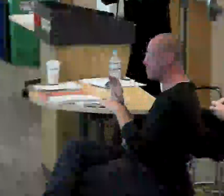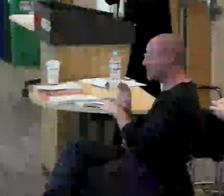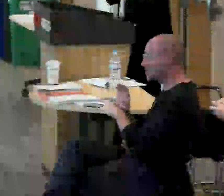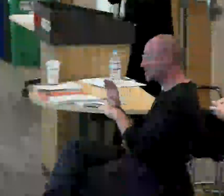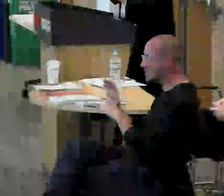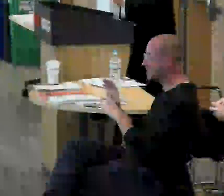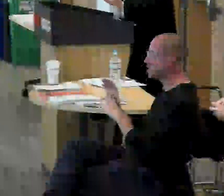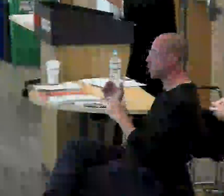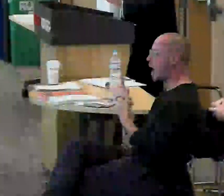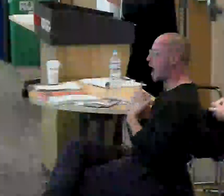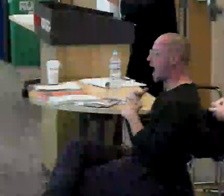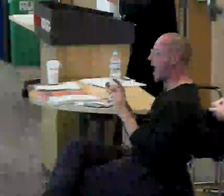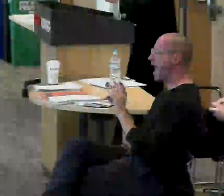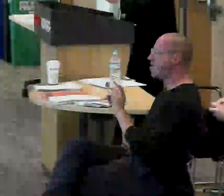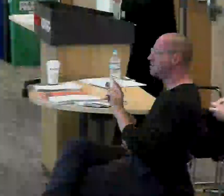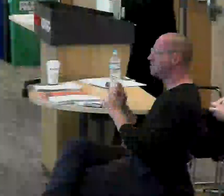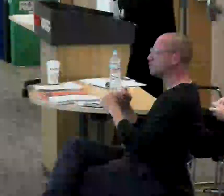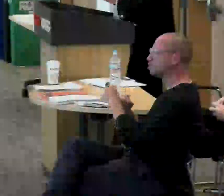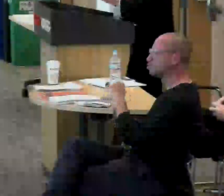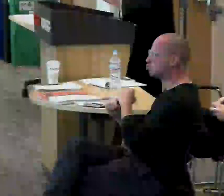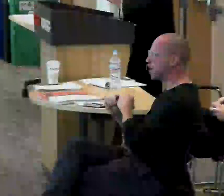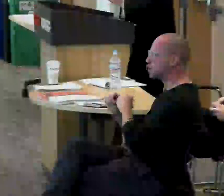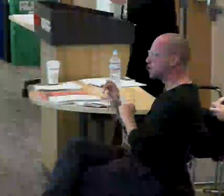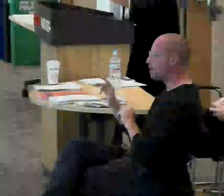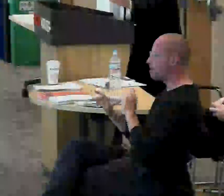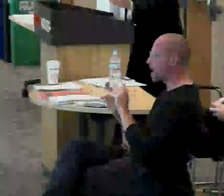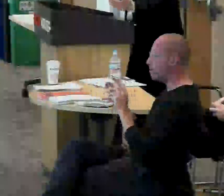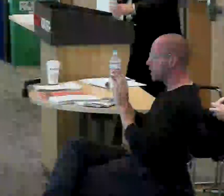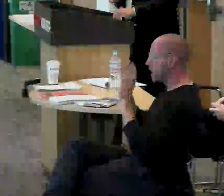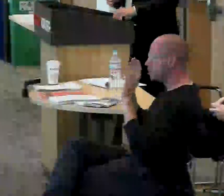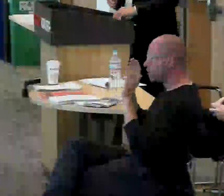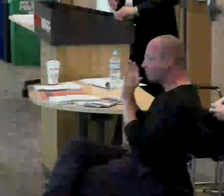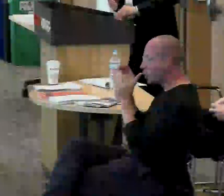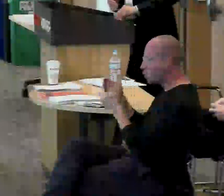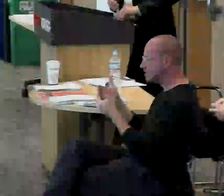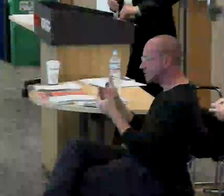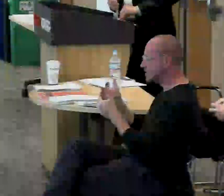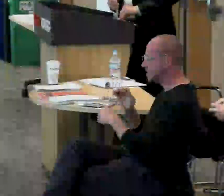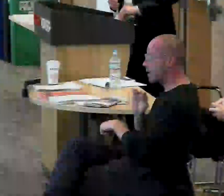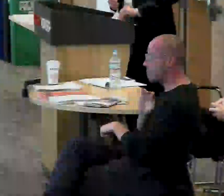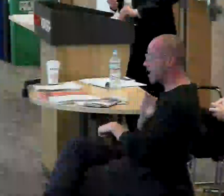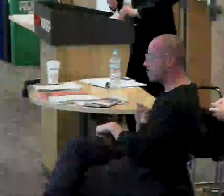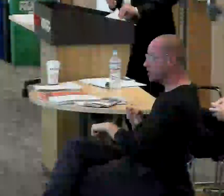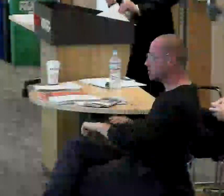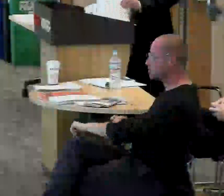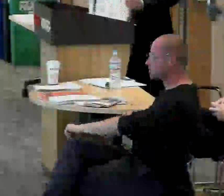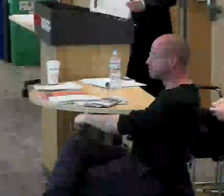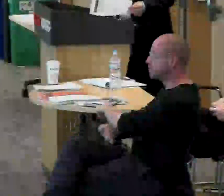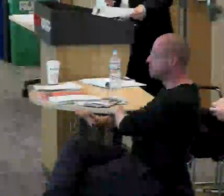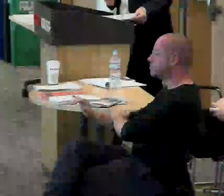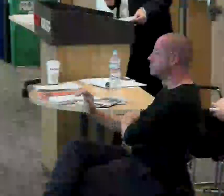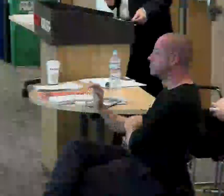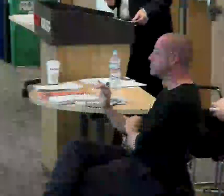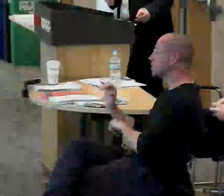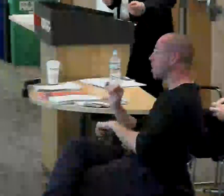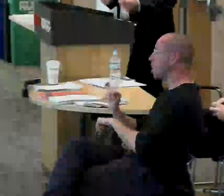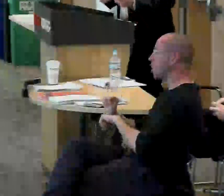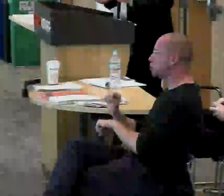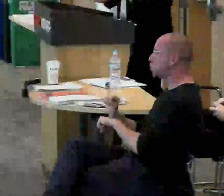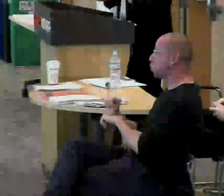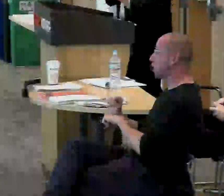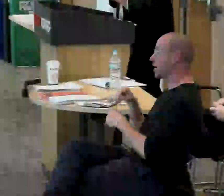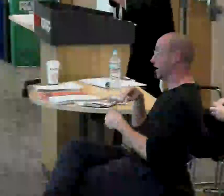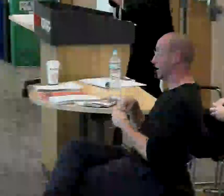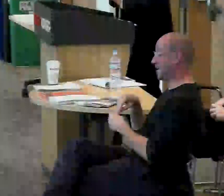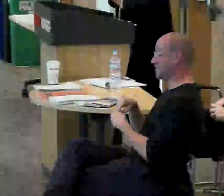array of different structures and population focuses that it can benefit. We're also working internally to